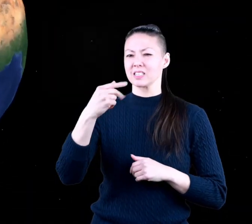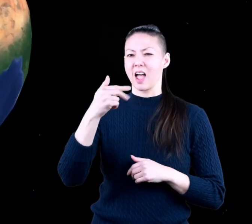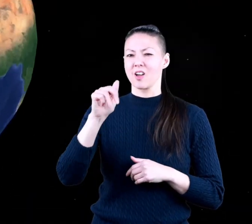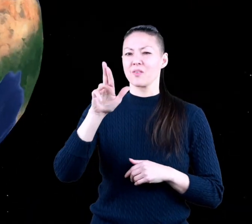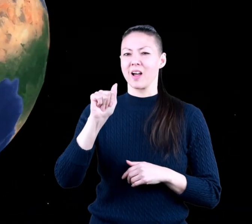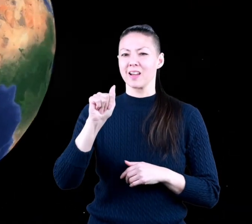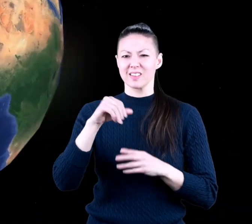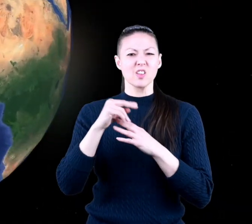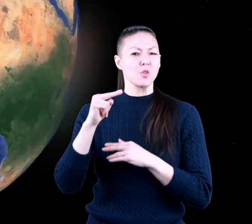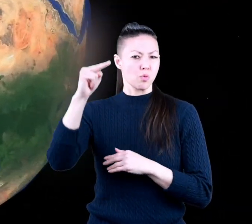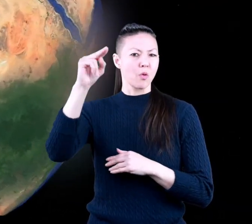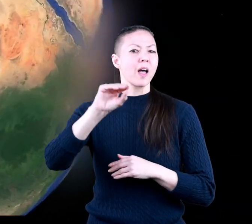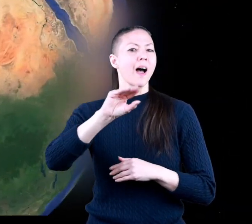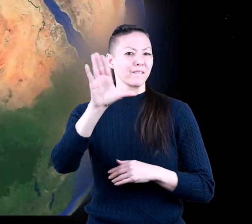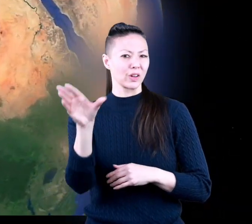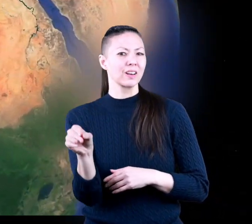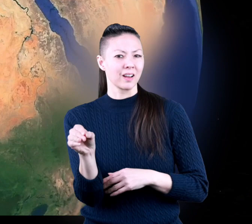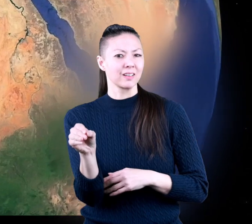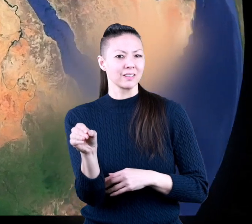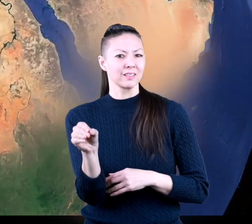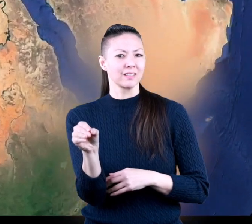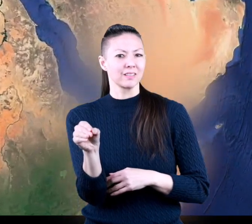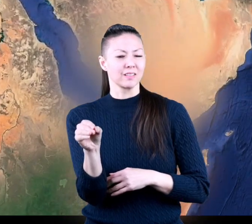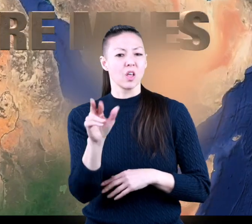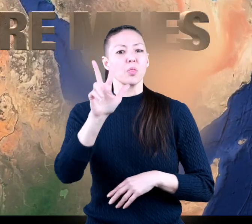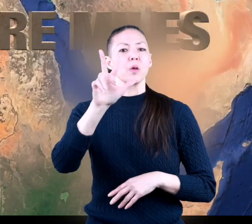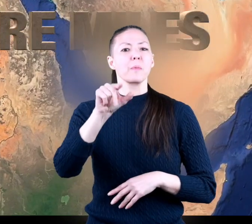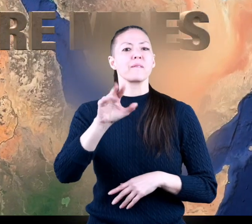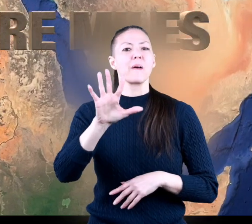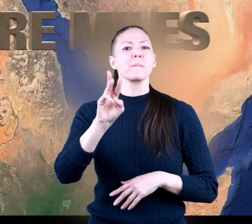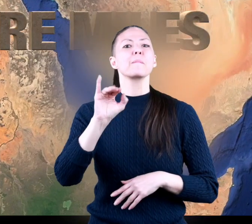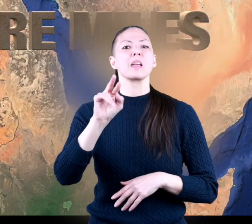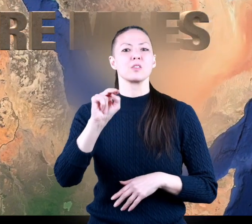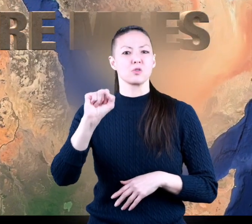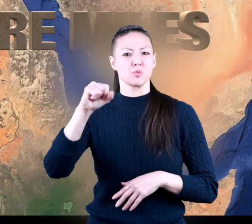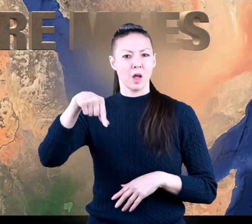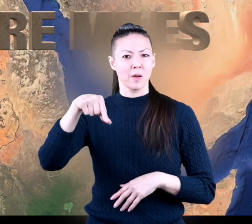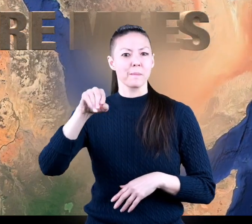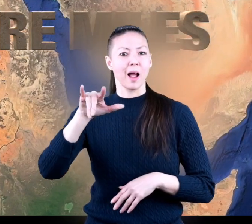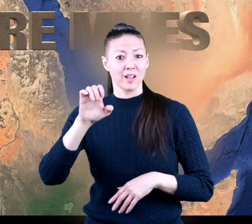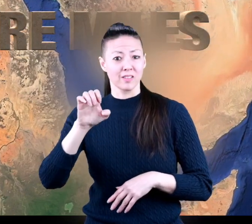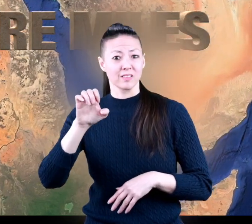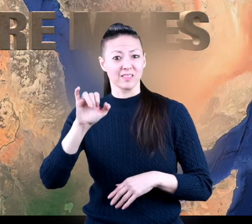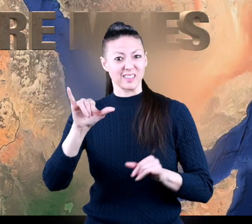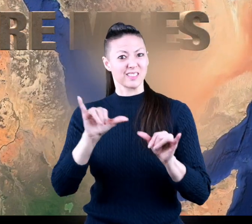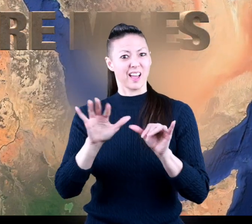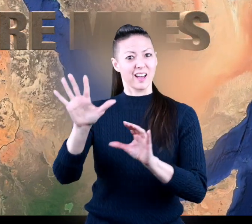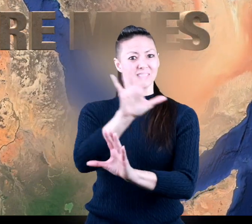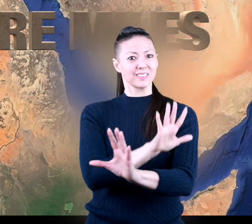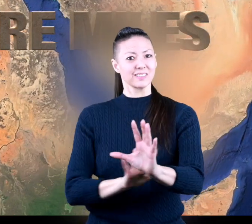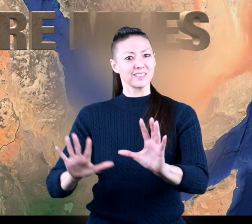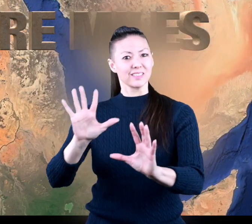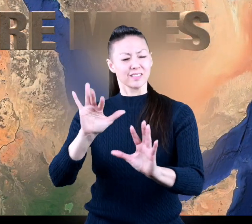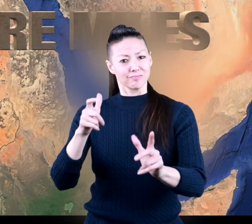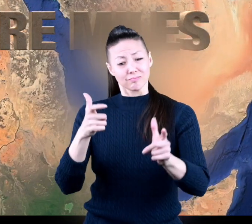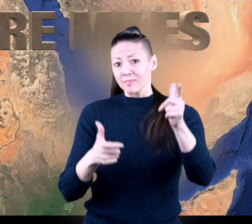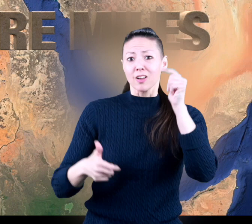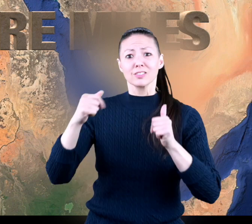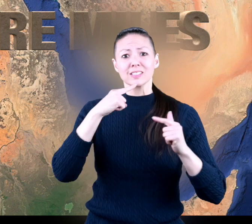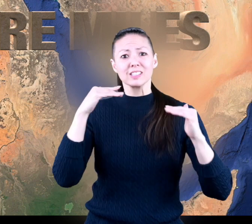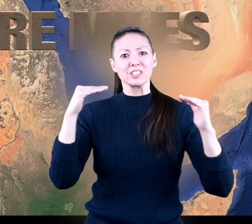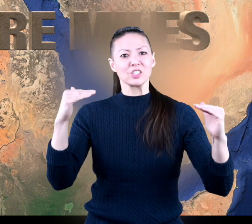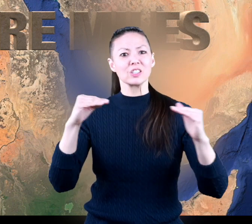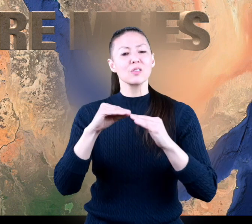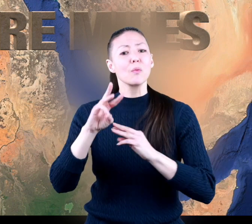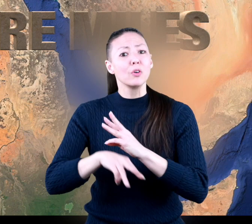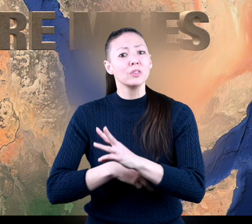Let's start with the Sahara in North Africa. At 3.5 million square miles in size, it's the